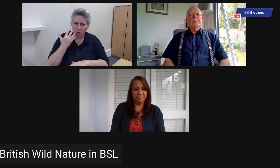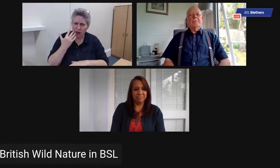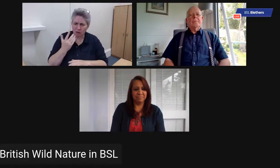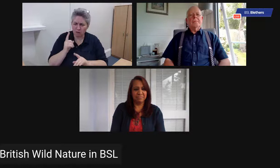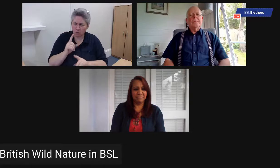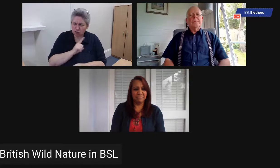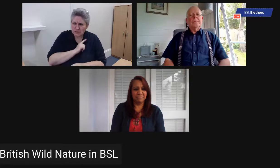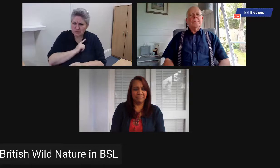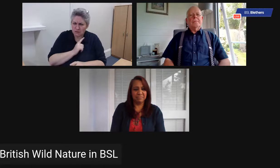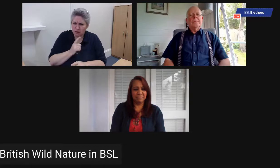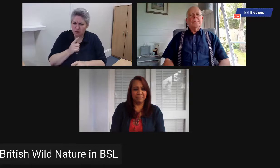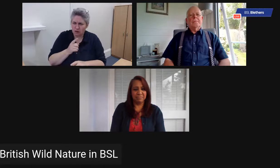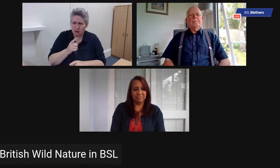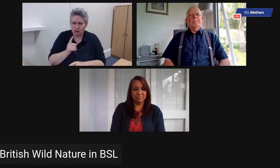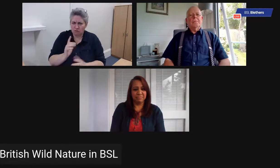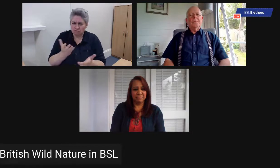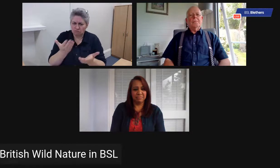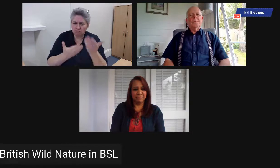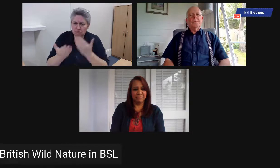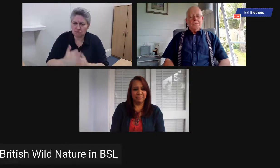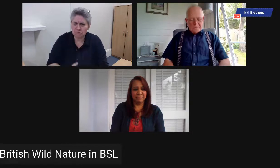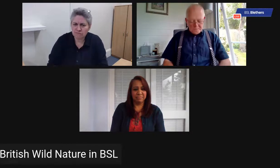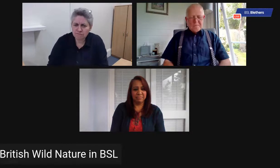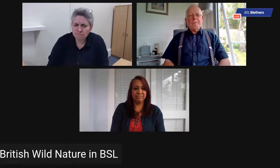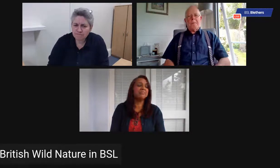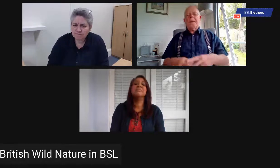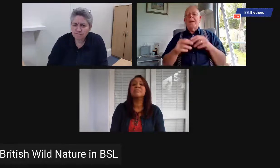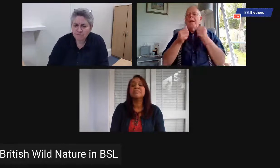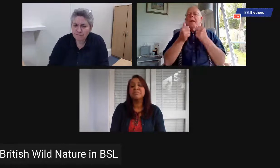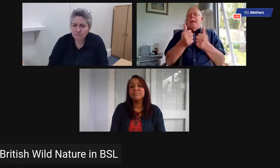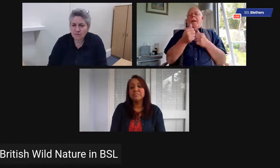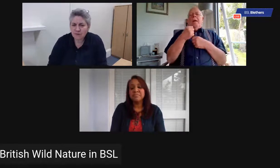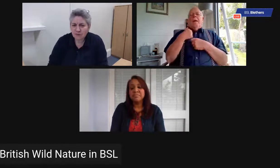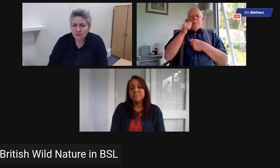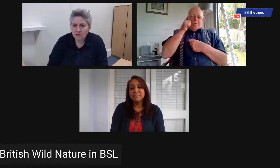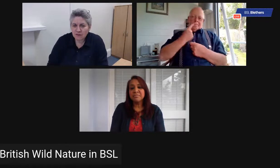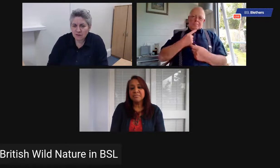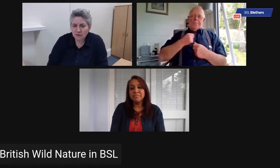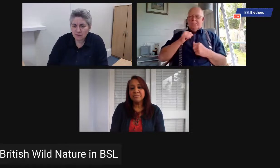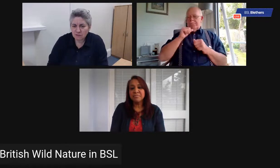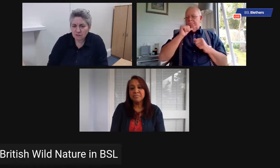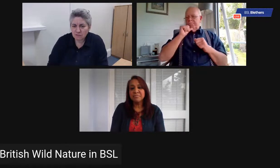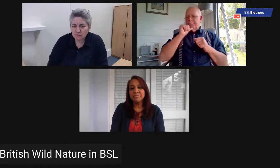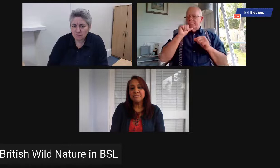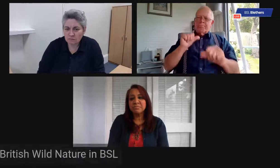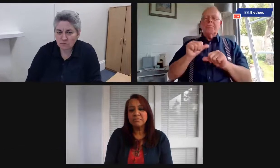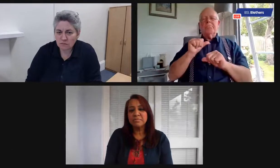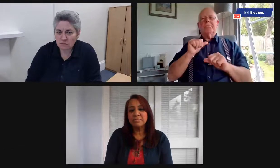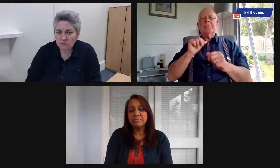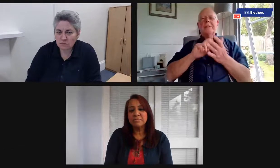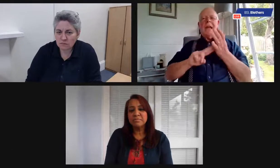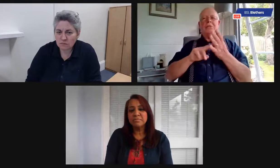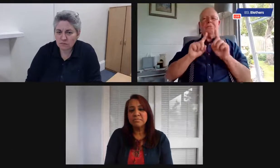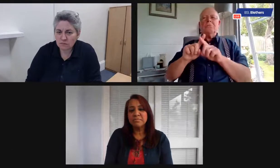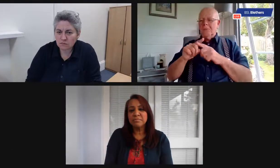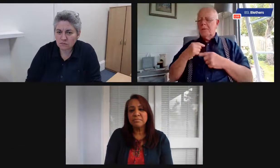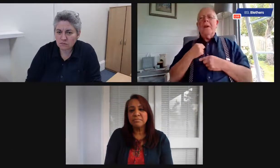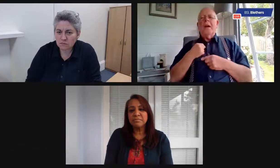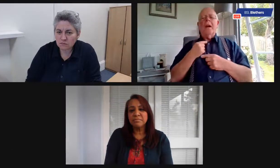but when and why? Dave, could you give us a bit of an explanation? Sure. Well, as I said,